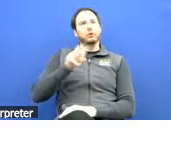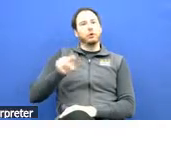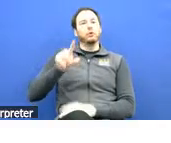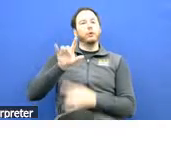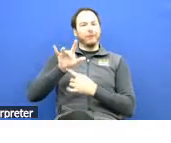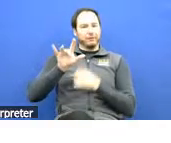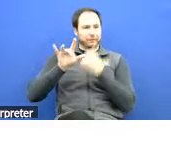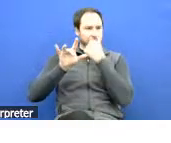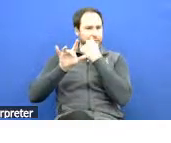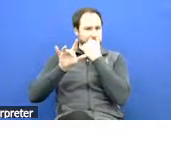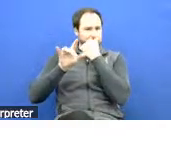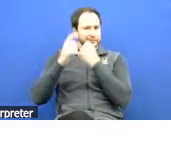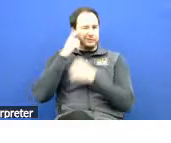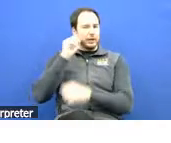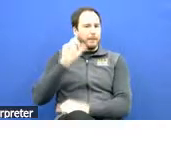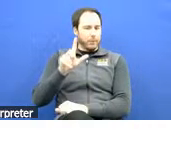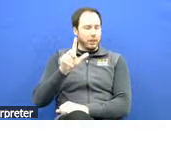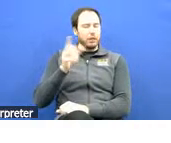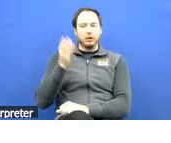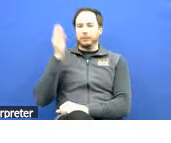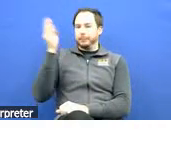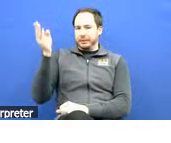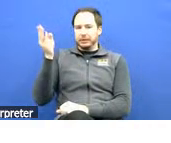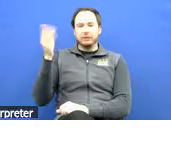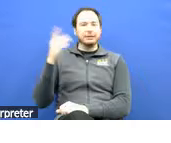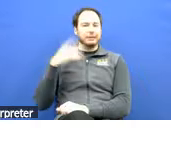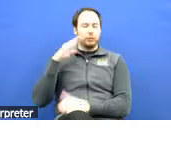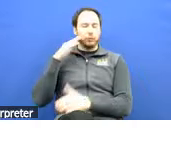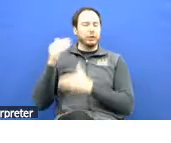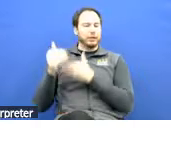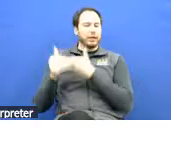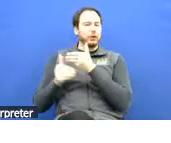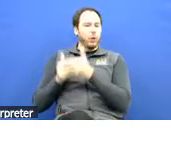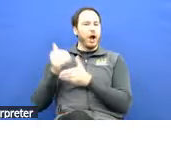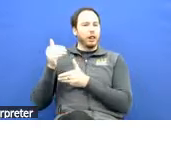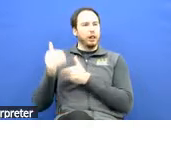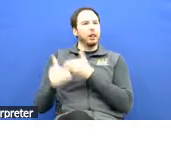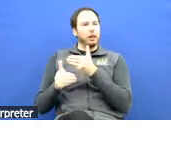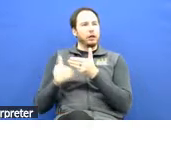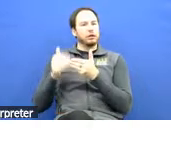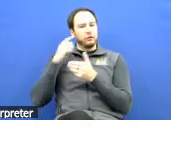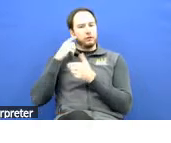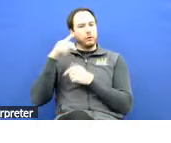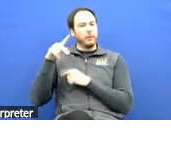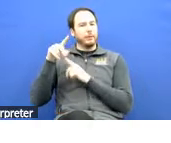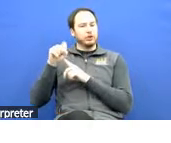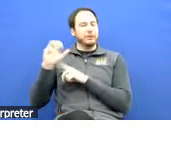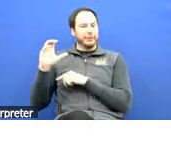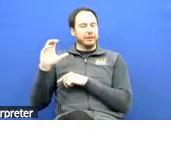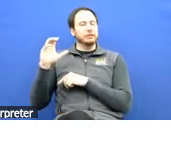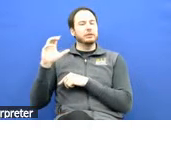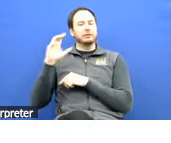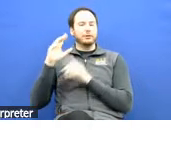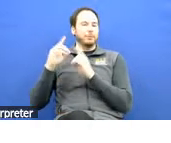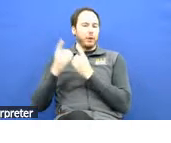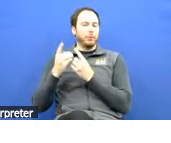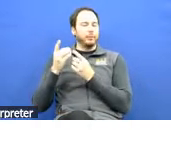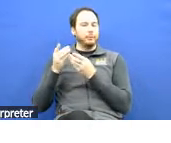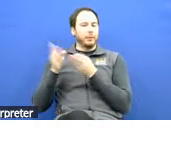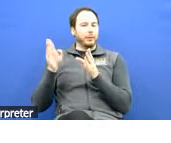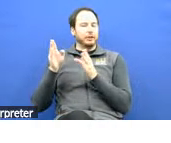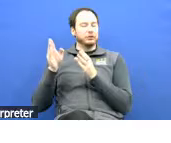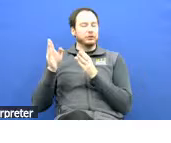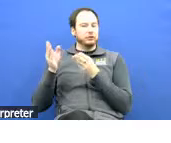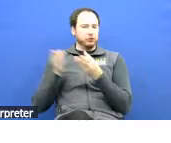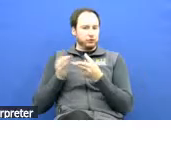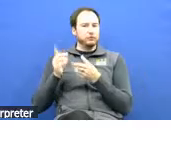2025. And it takes a while for the Public Service Commission, the Department of Public Service, to actually review